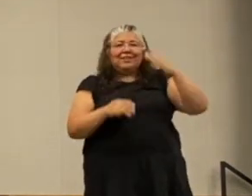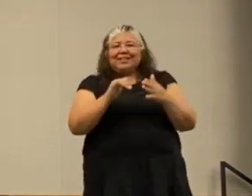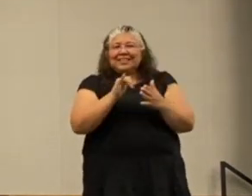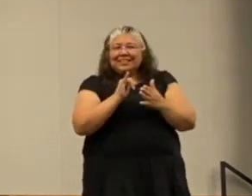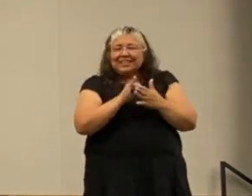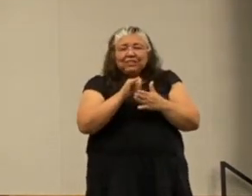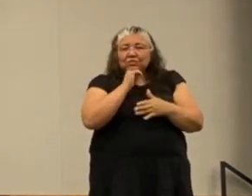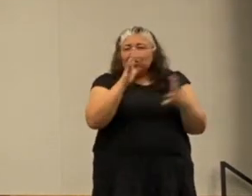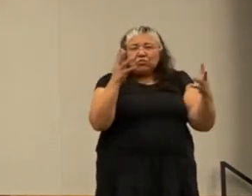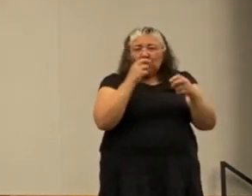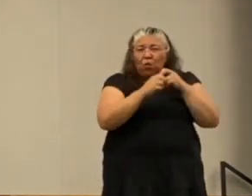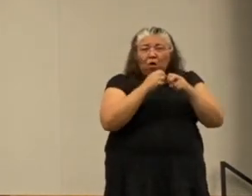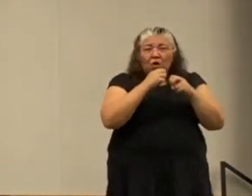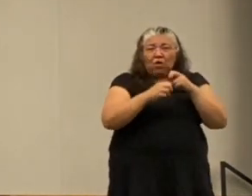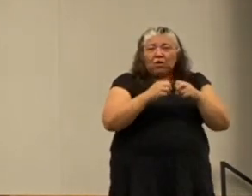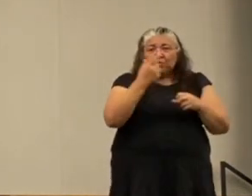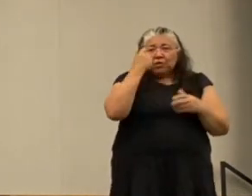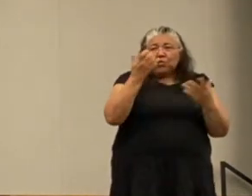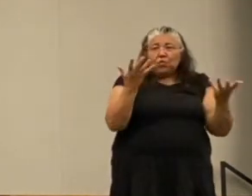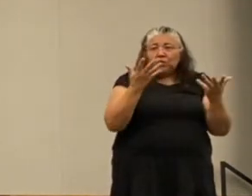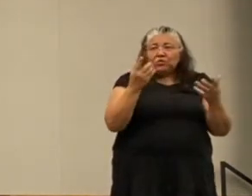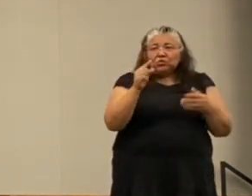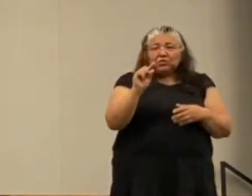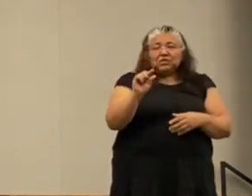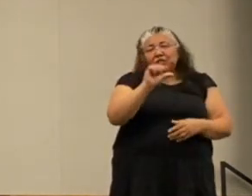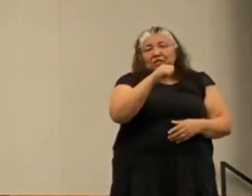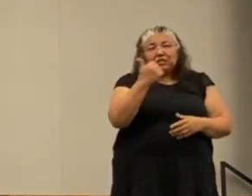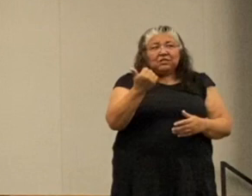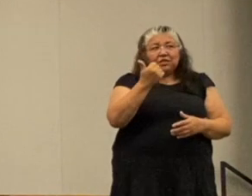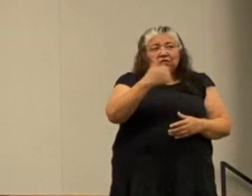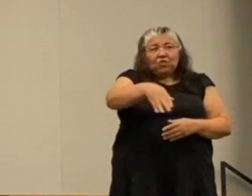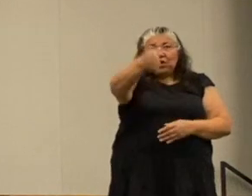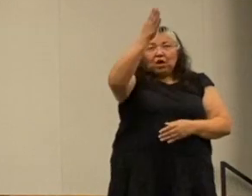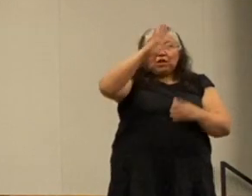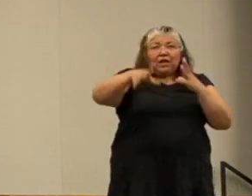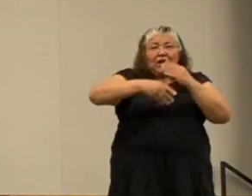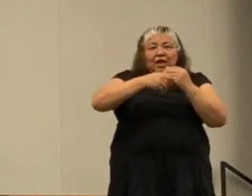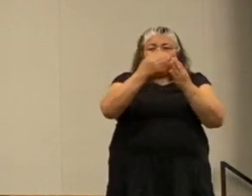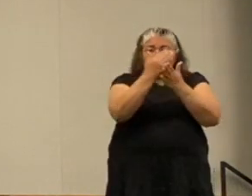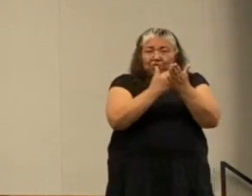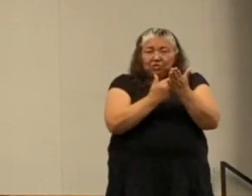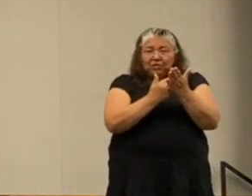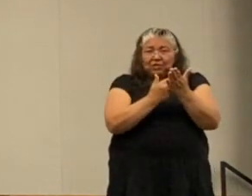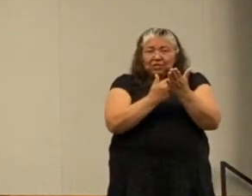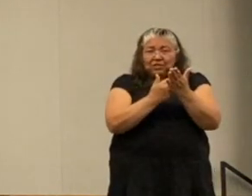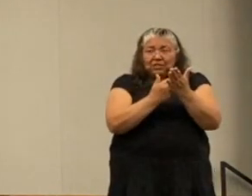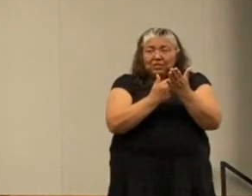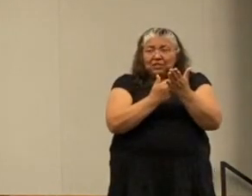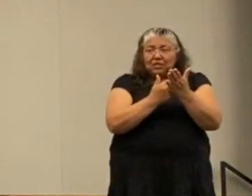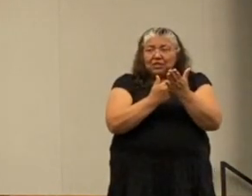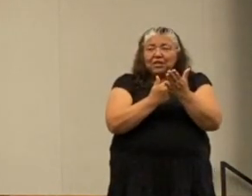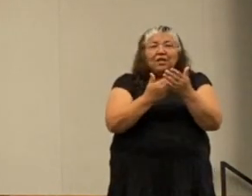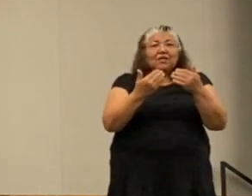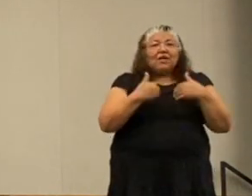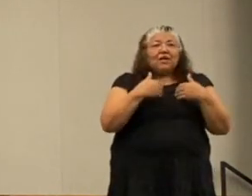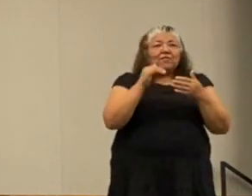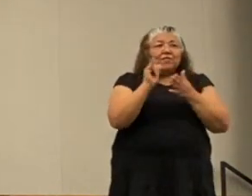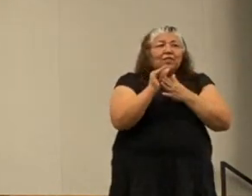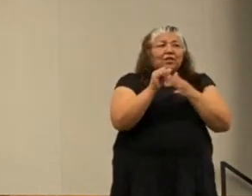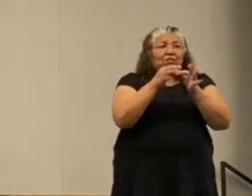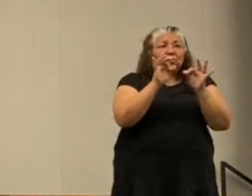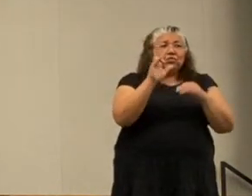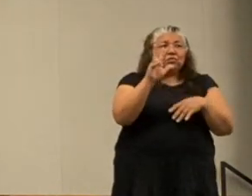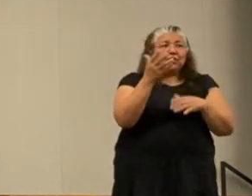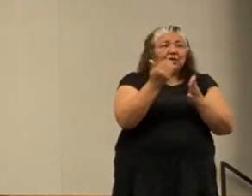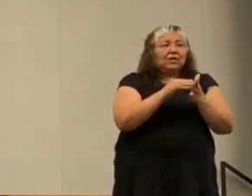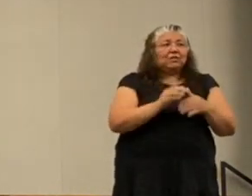so hard for them because what's just another God to add to their list, right? Hey, let's put that verse 3